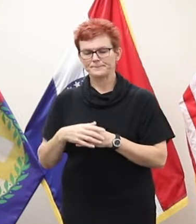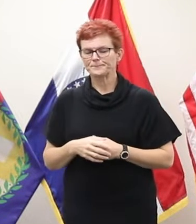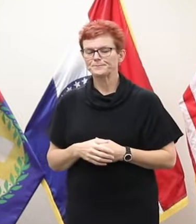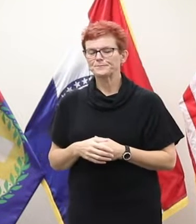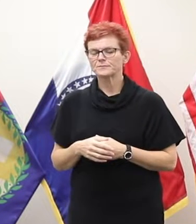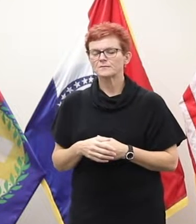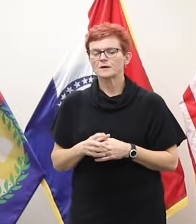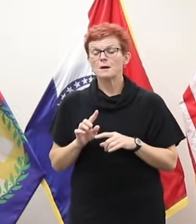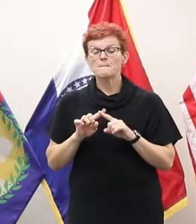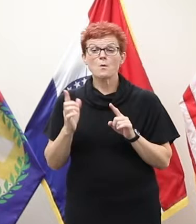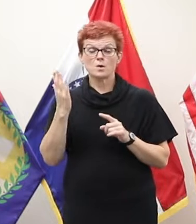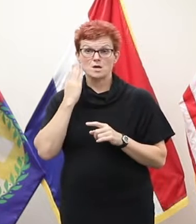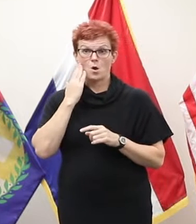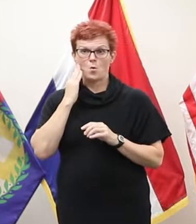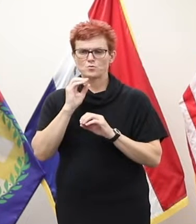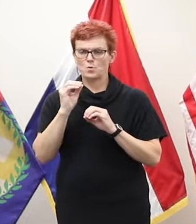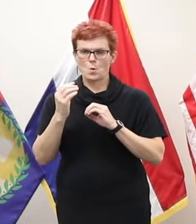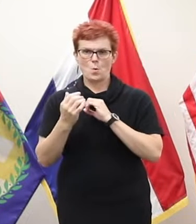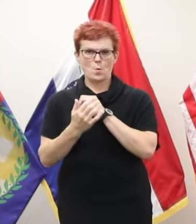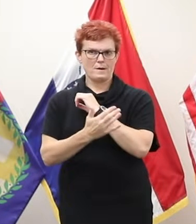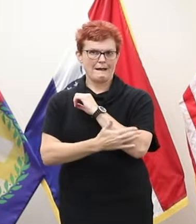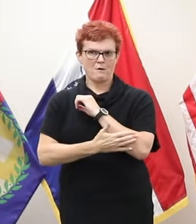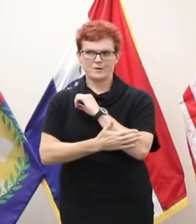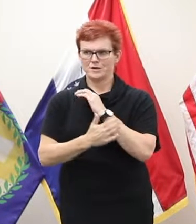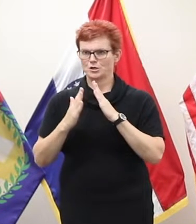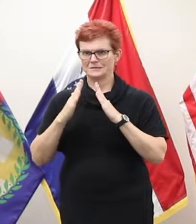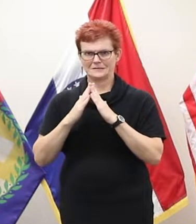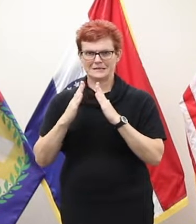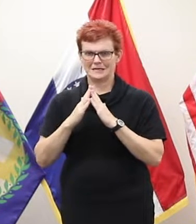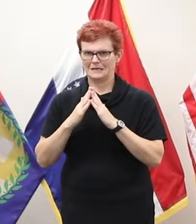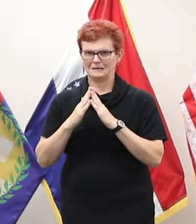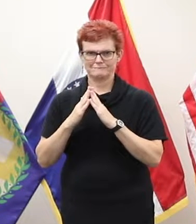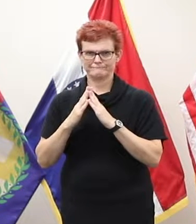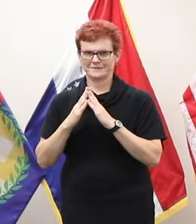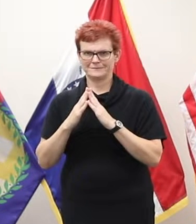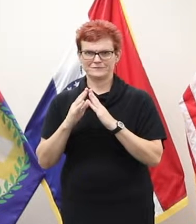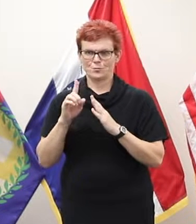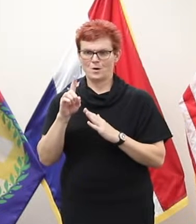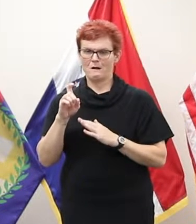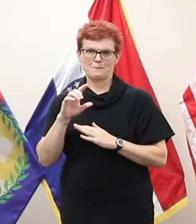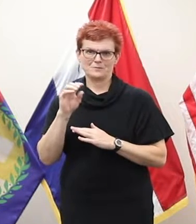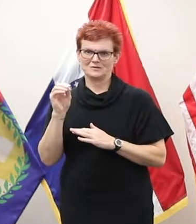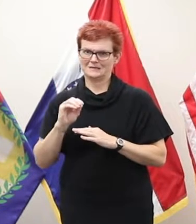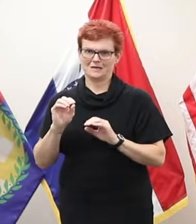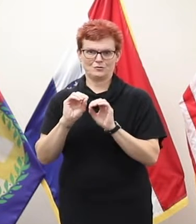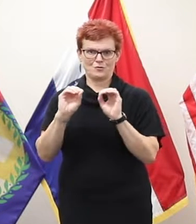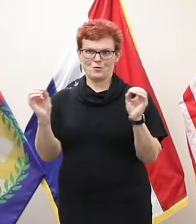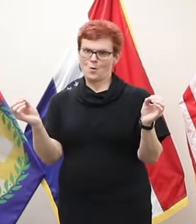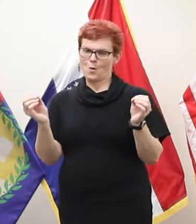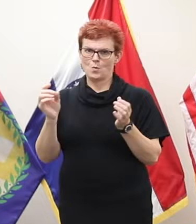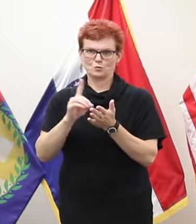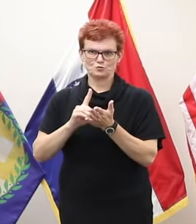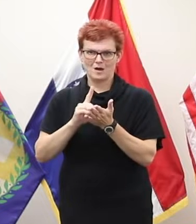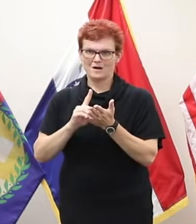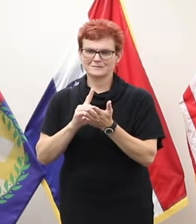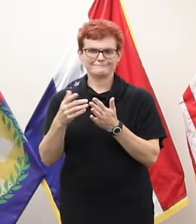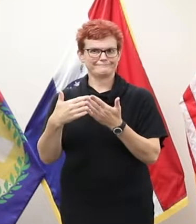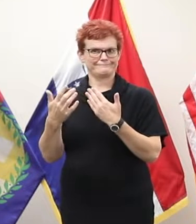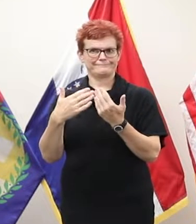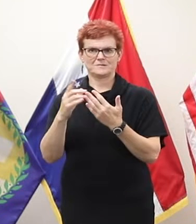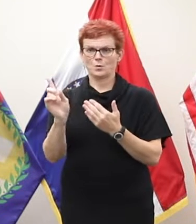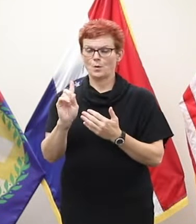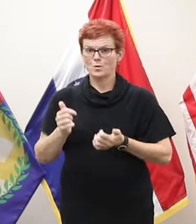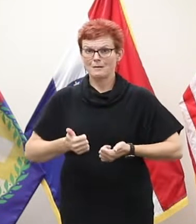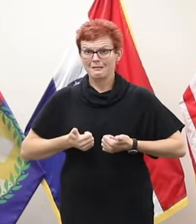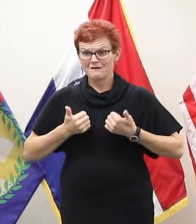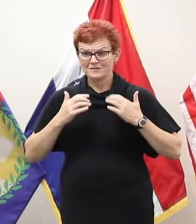is this: no county or city is immune from the crisis. It impacts every race. It doesn't matter where you live, in the suburbs or the city,